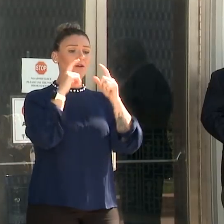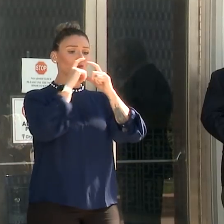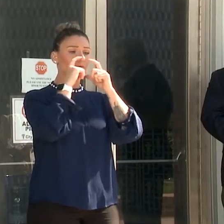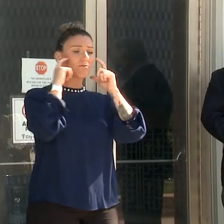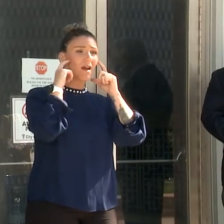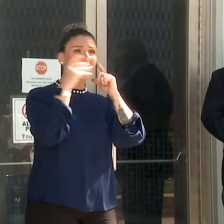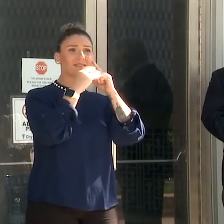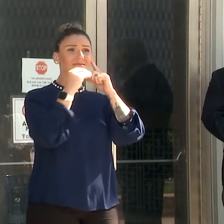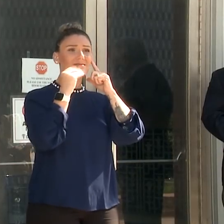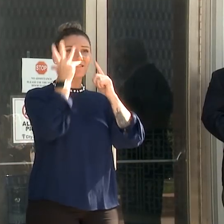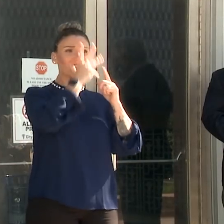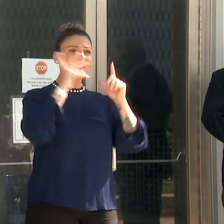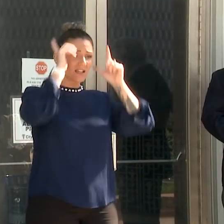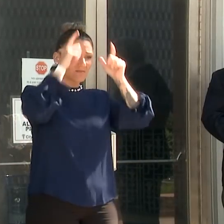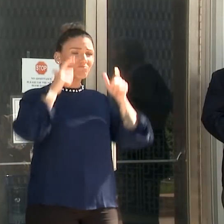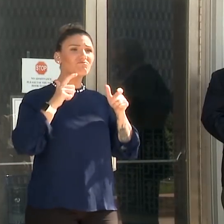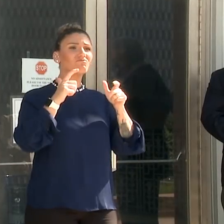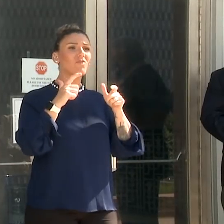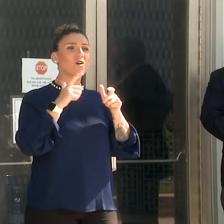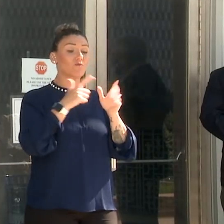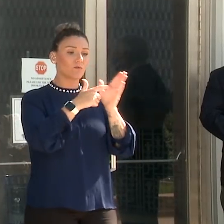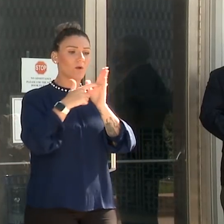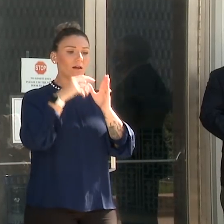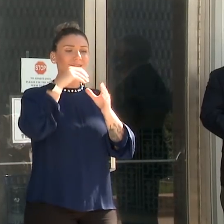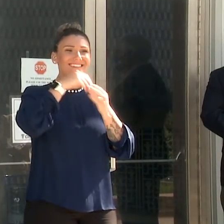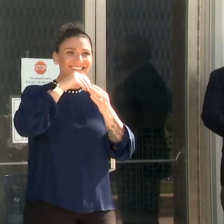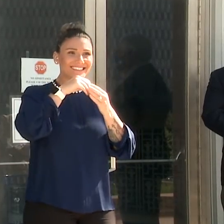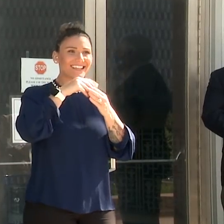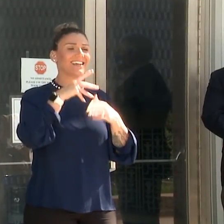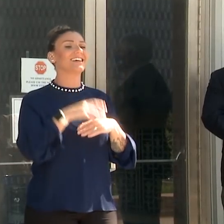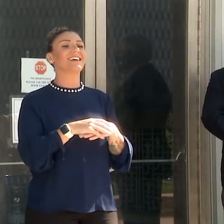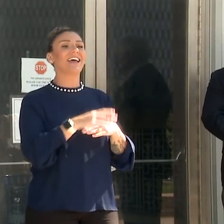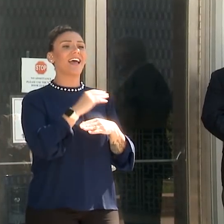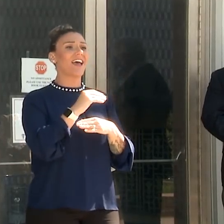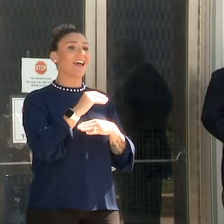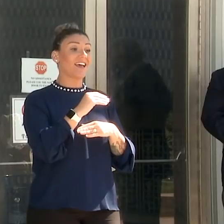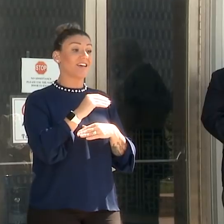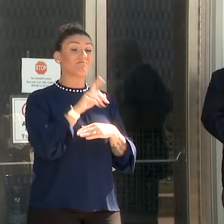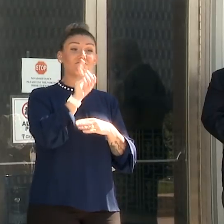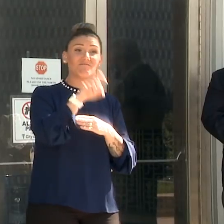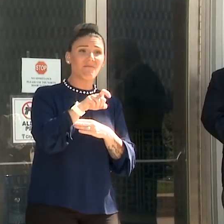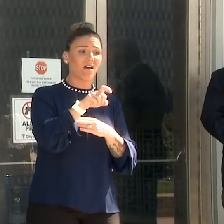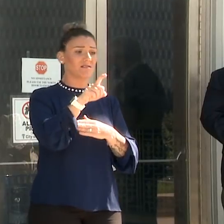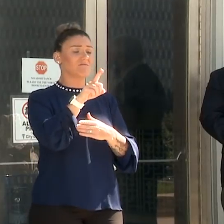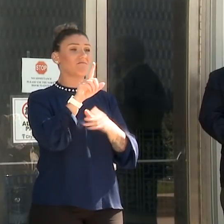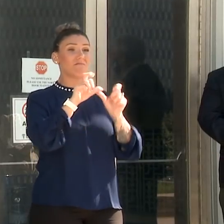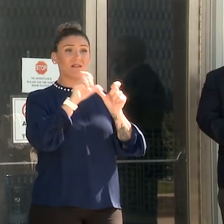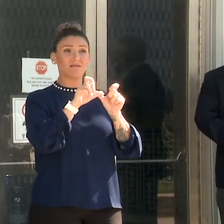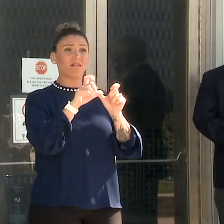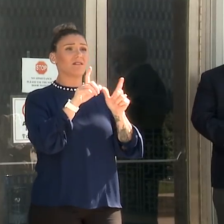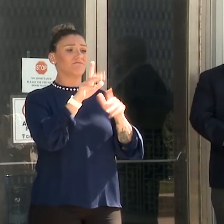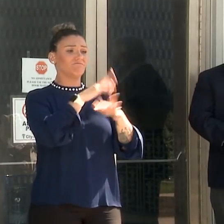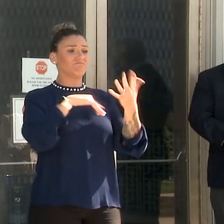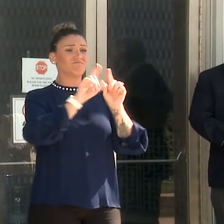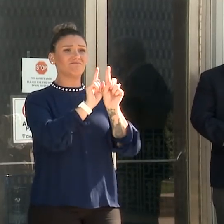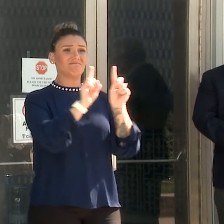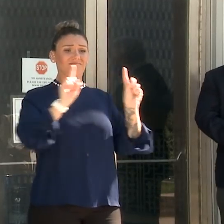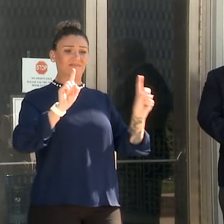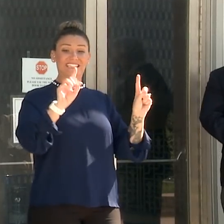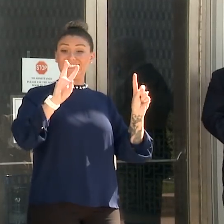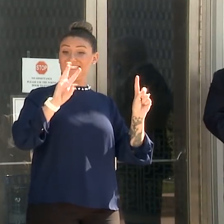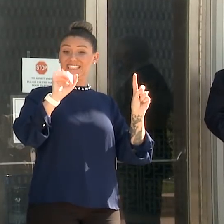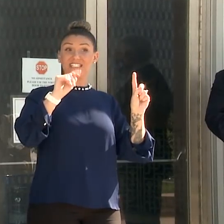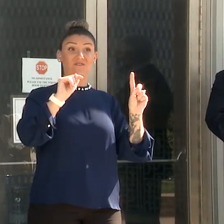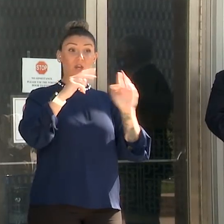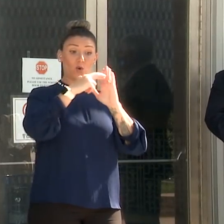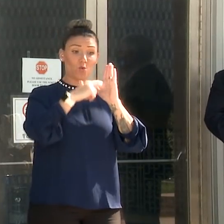and face coverings are required when you're indoors and cannot maintain 6 feet of social distancing space. That's the rule and